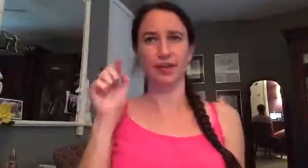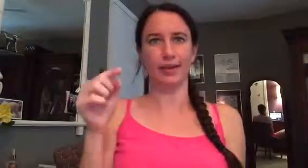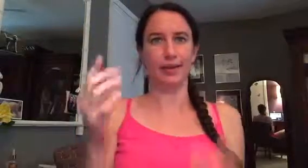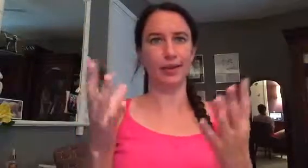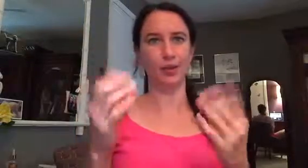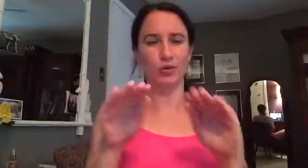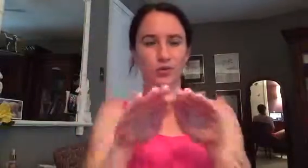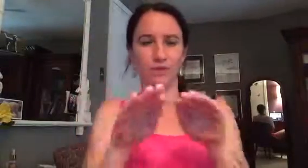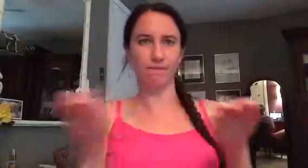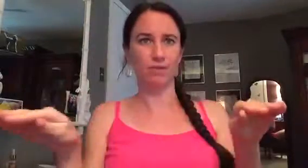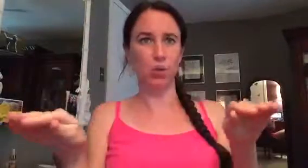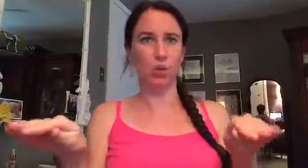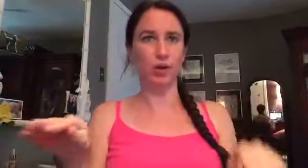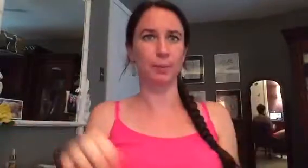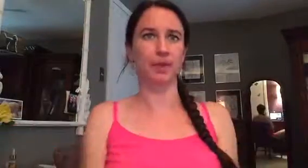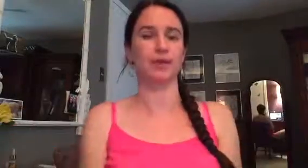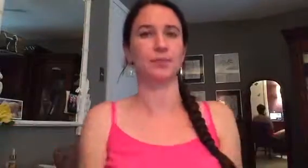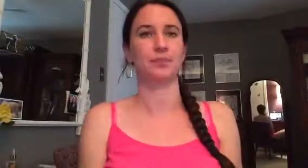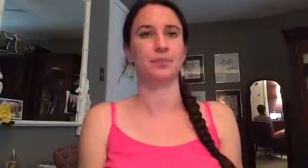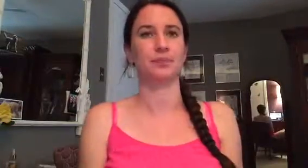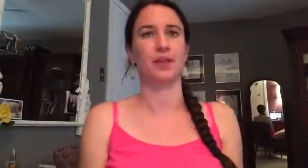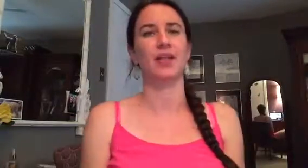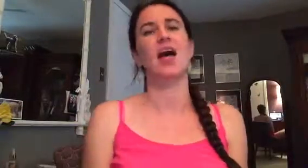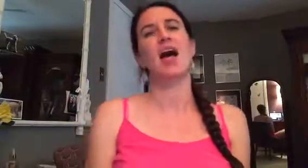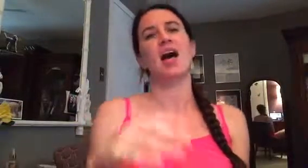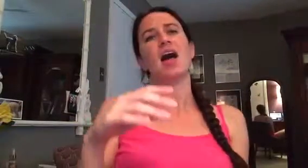Let's make the cement floor 3 inches thick.